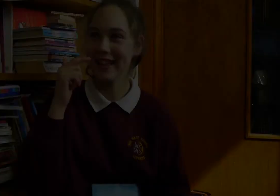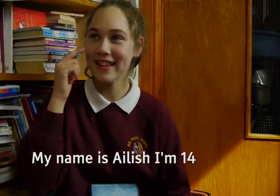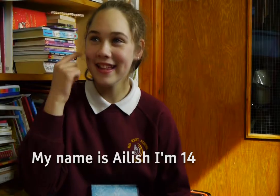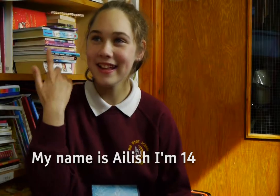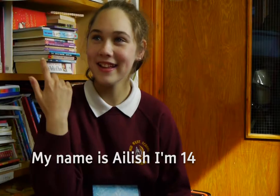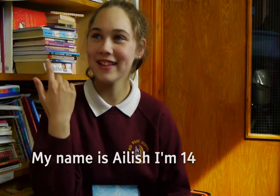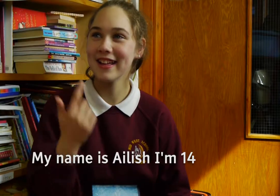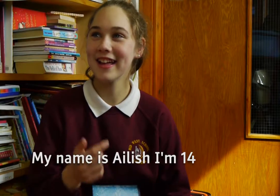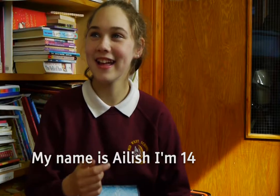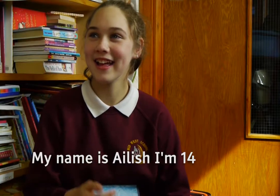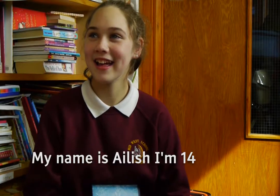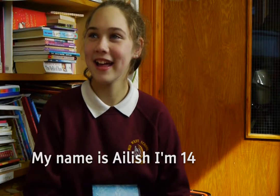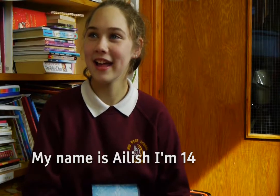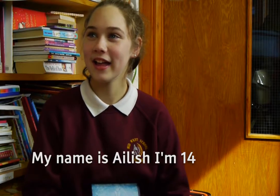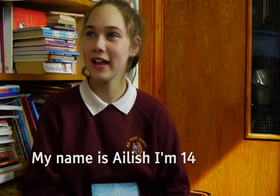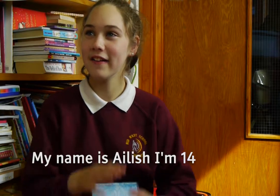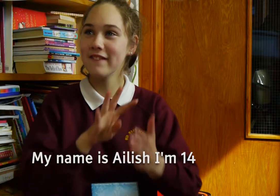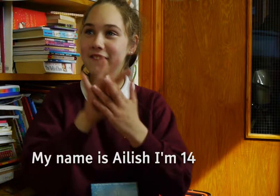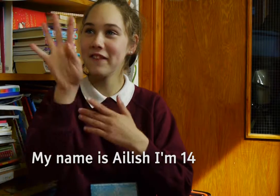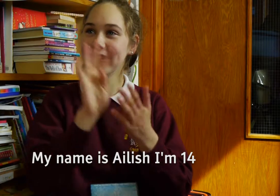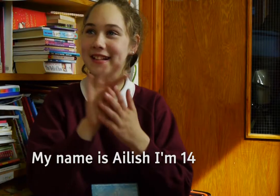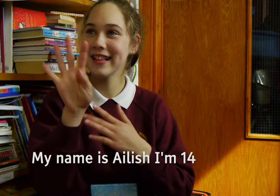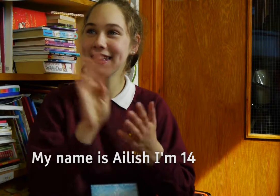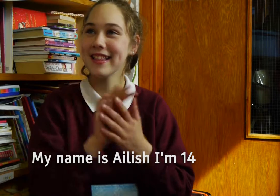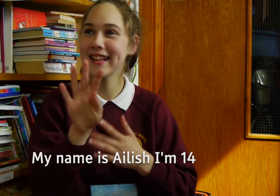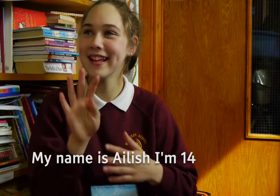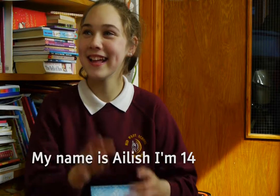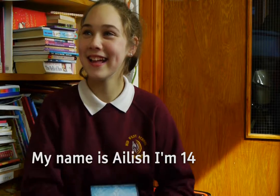My name is Eilish. I am 14.